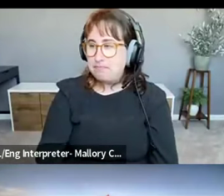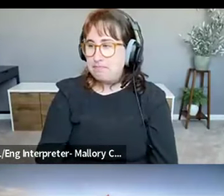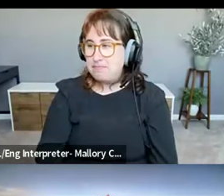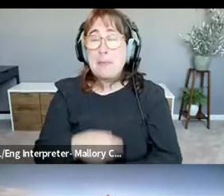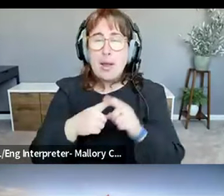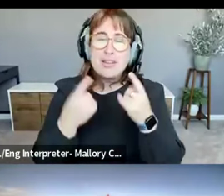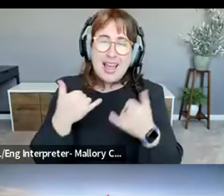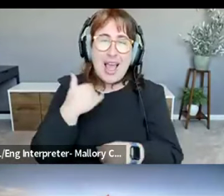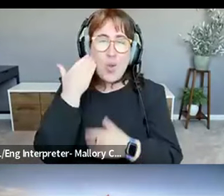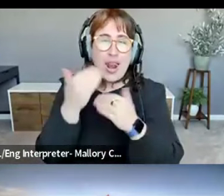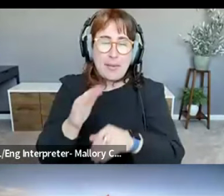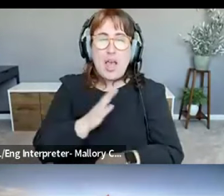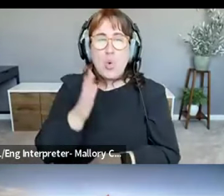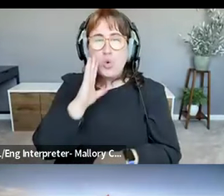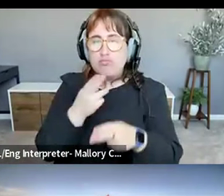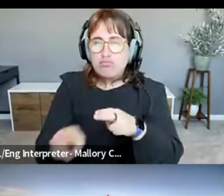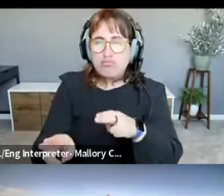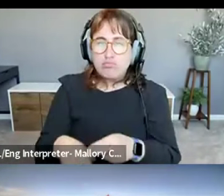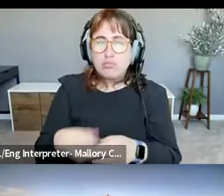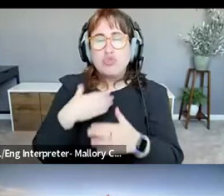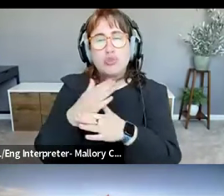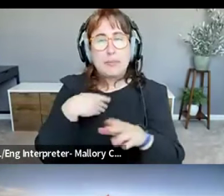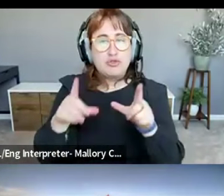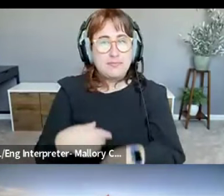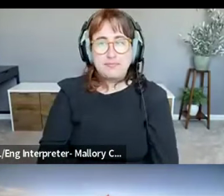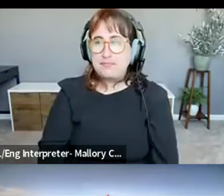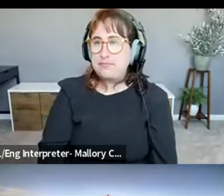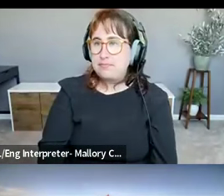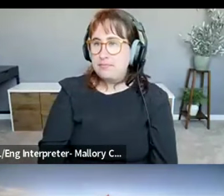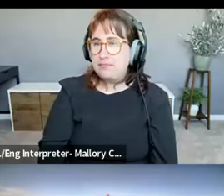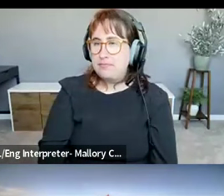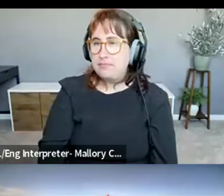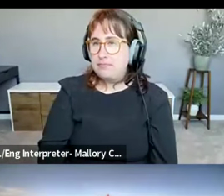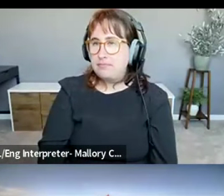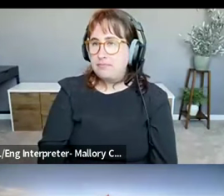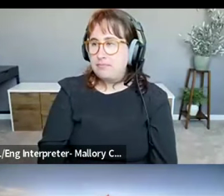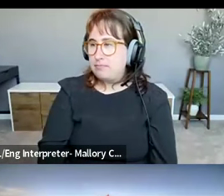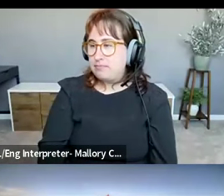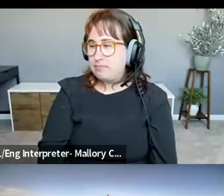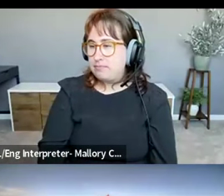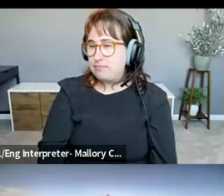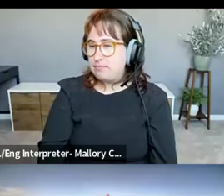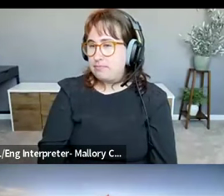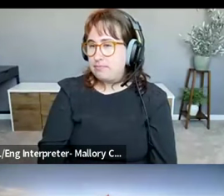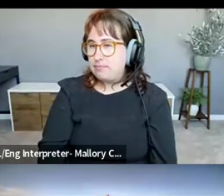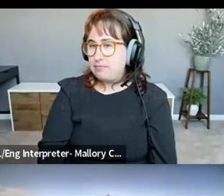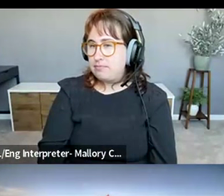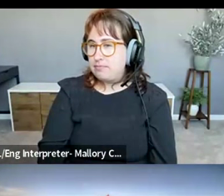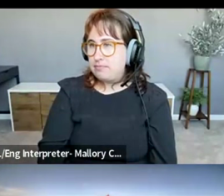of time today, I'm going to go ahead and share my screen. So hold on one sec